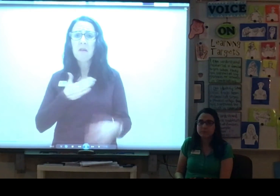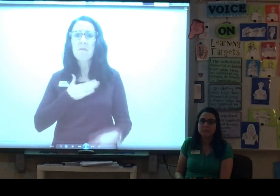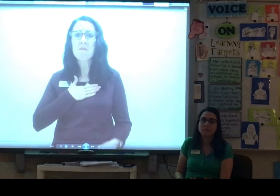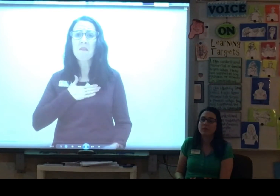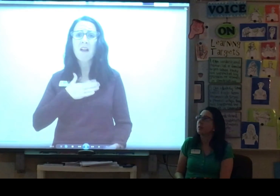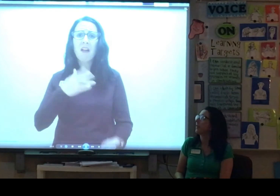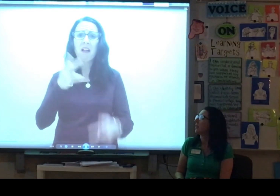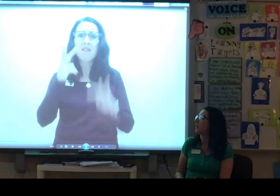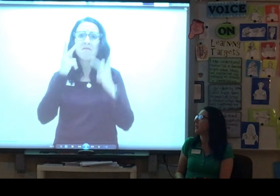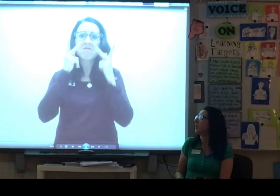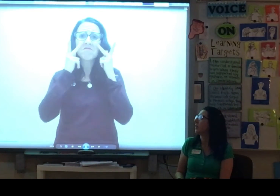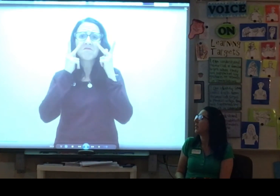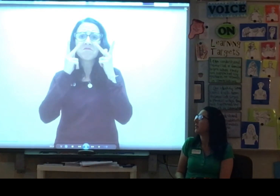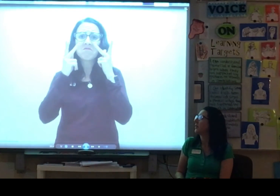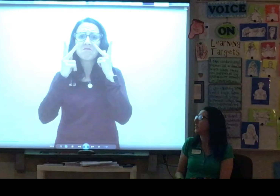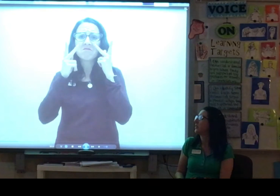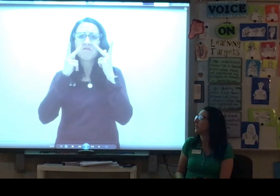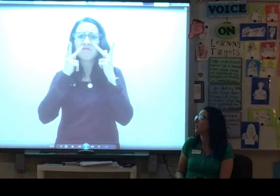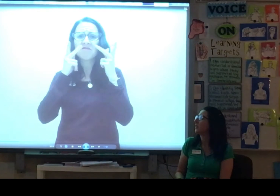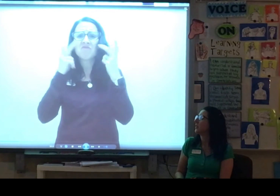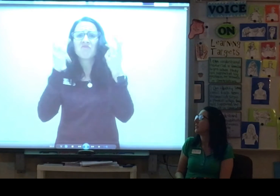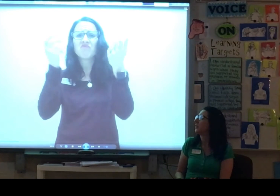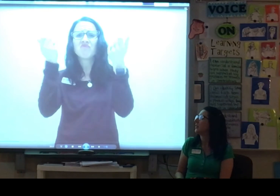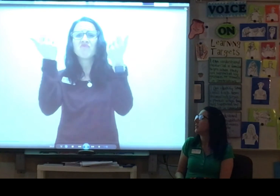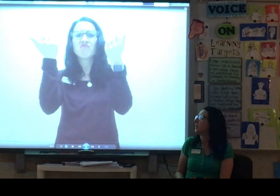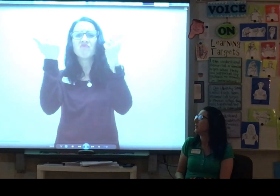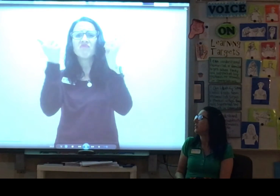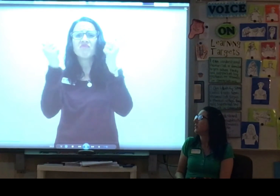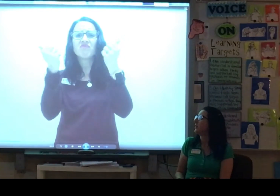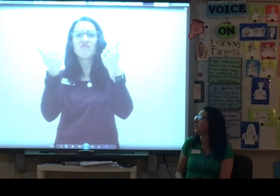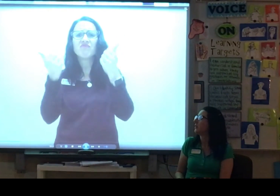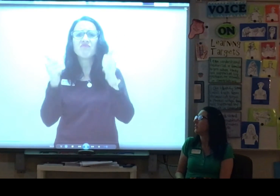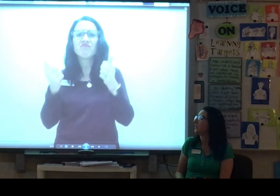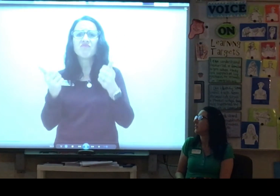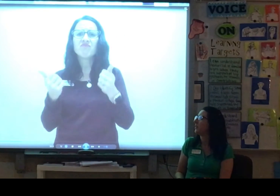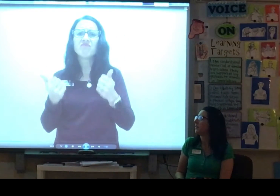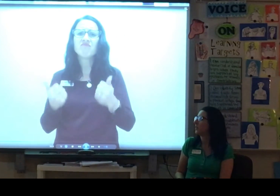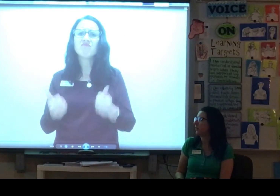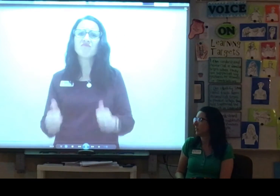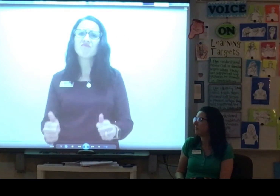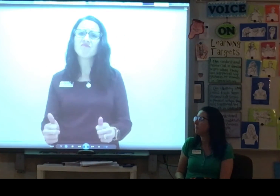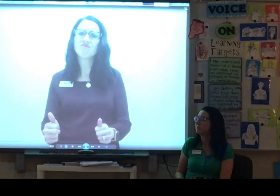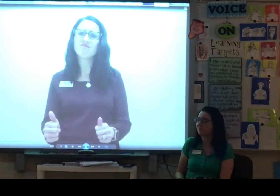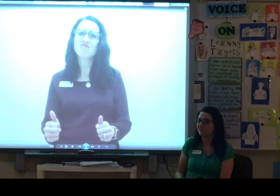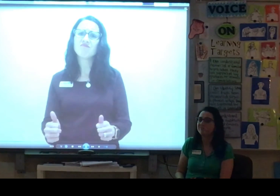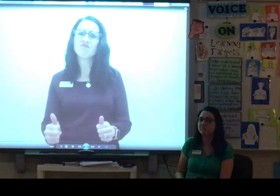Now, my vision is worse.